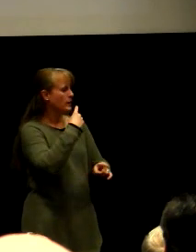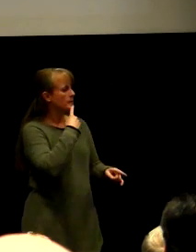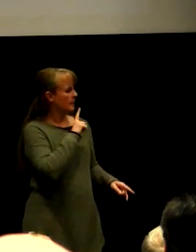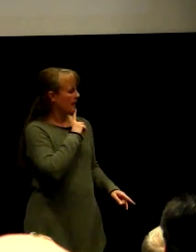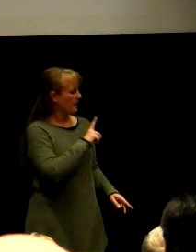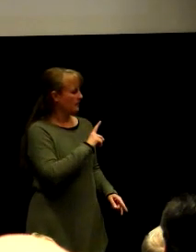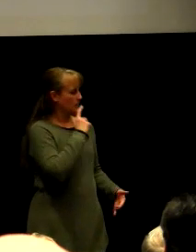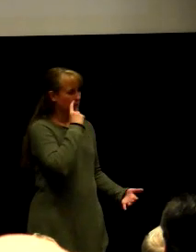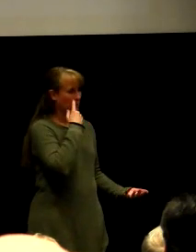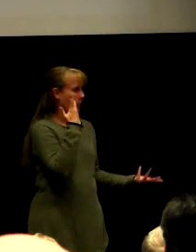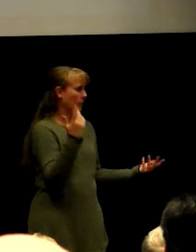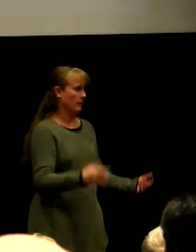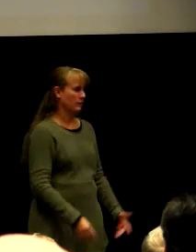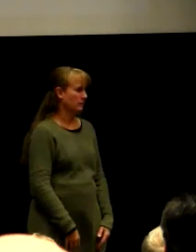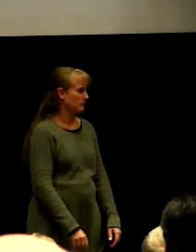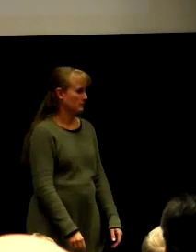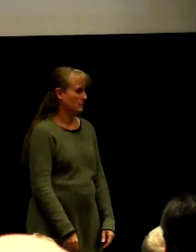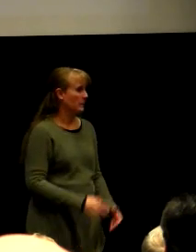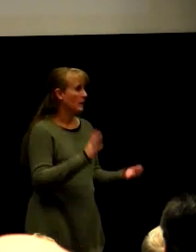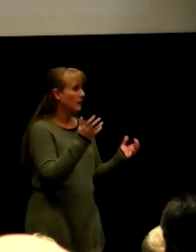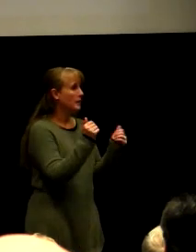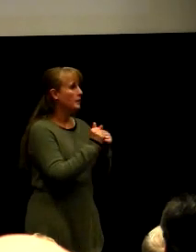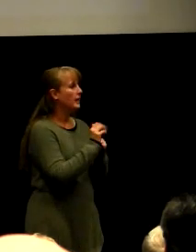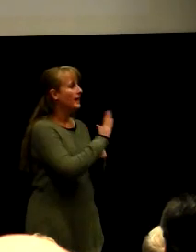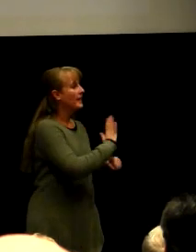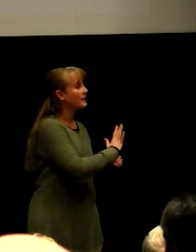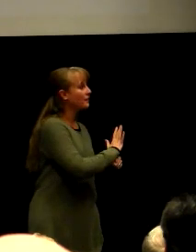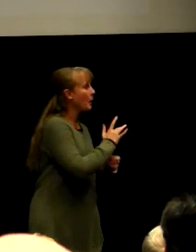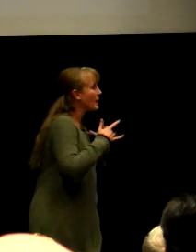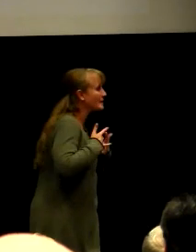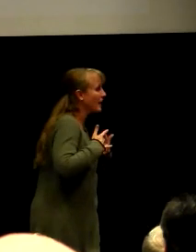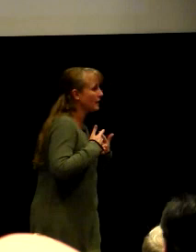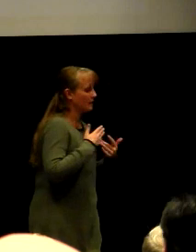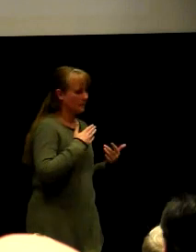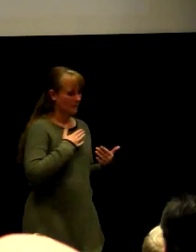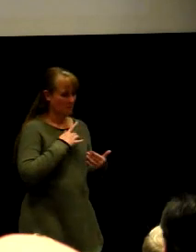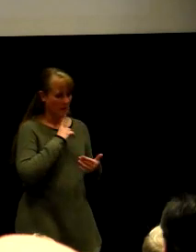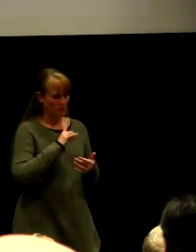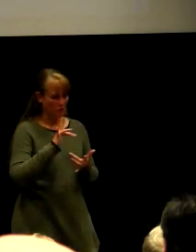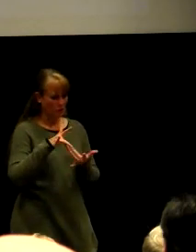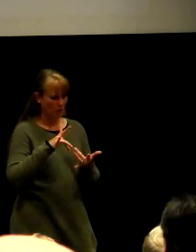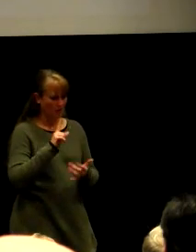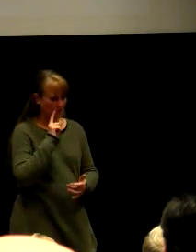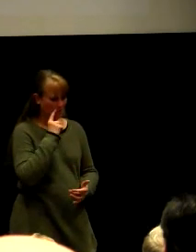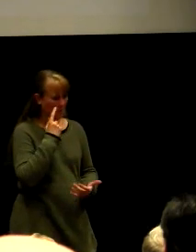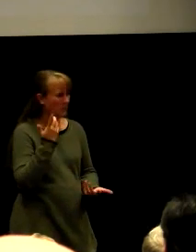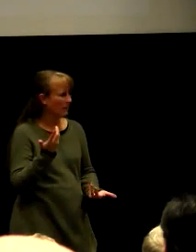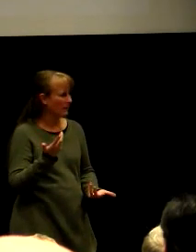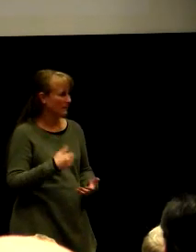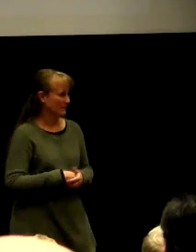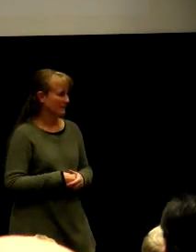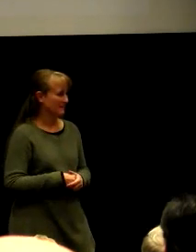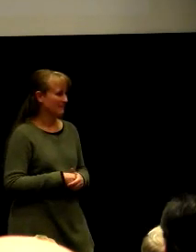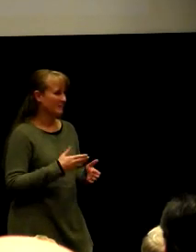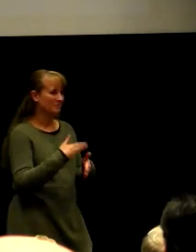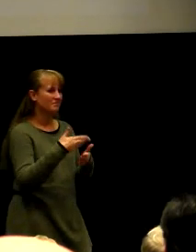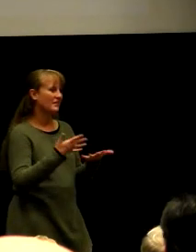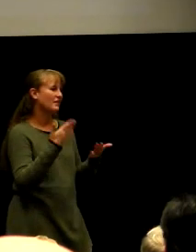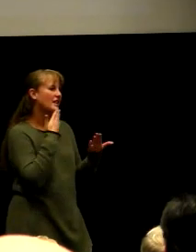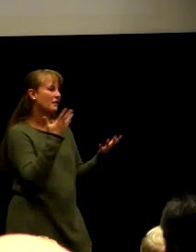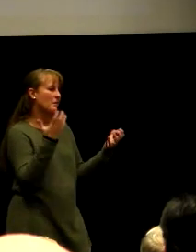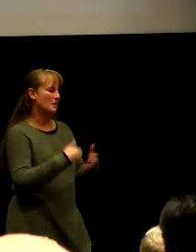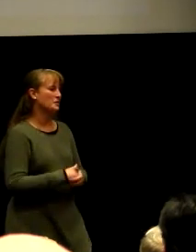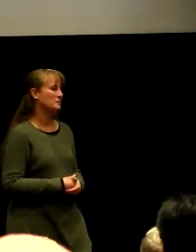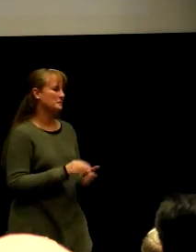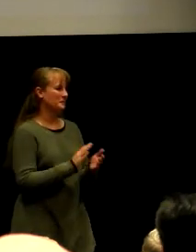was actually quite boring compared to Kubrick's film, and I wish it was much more like that. And I'll leave it at that. Thank you very